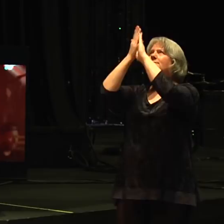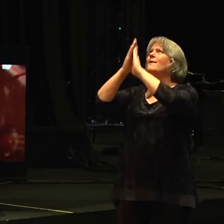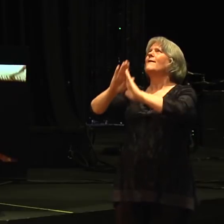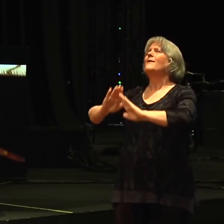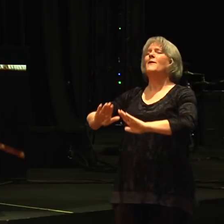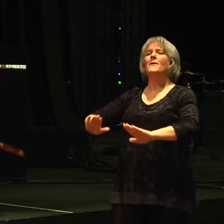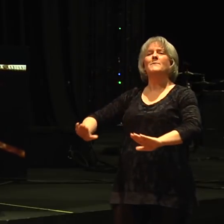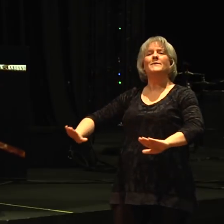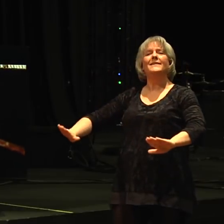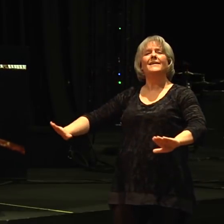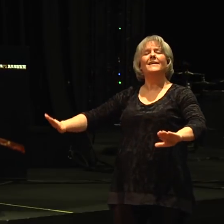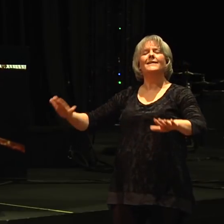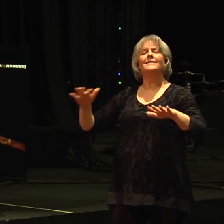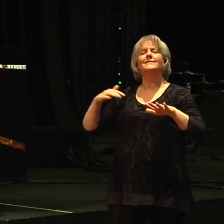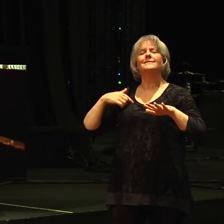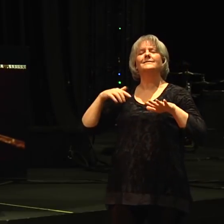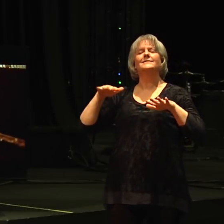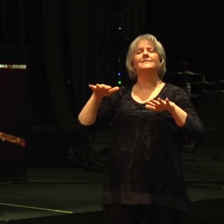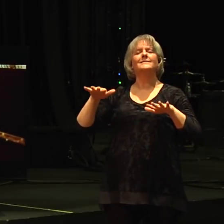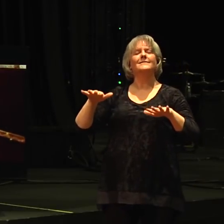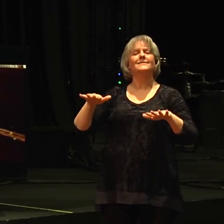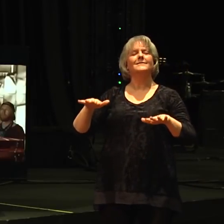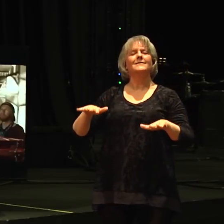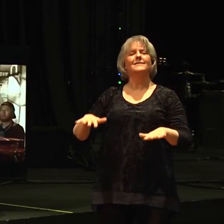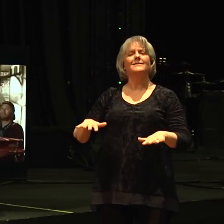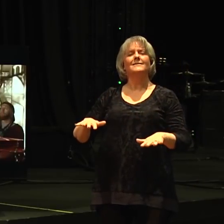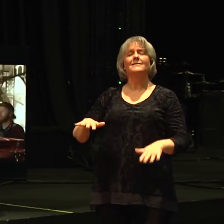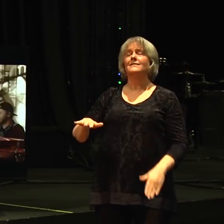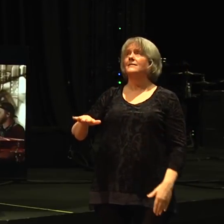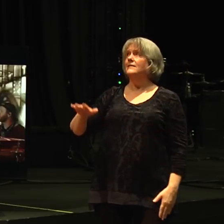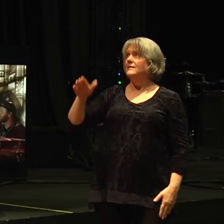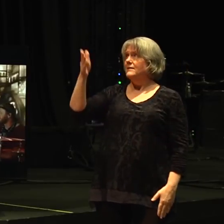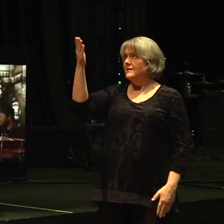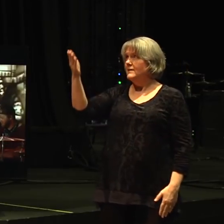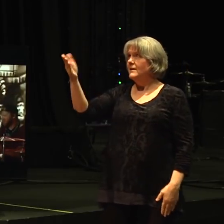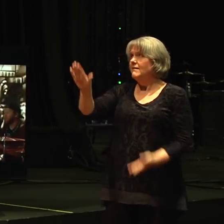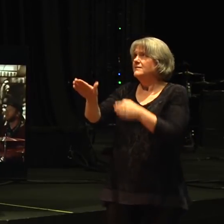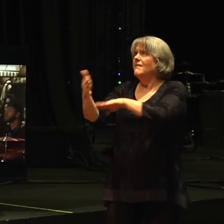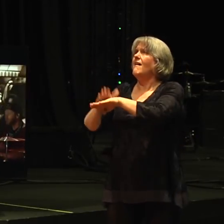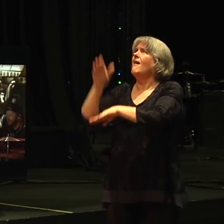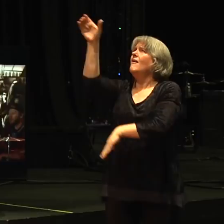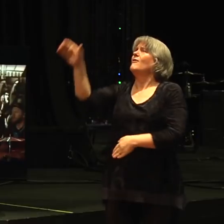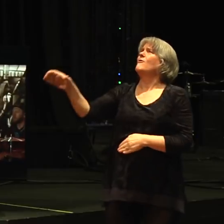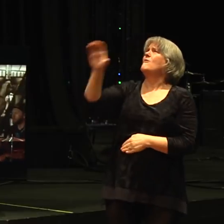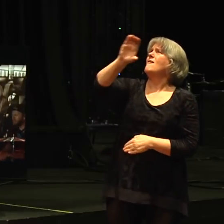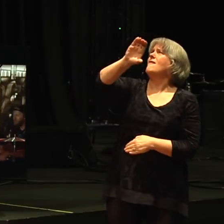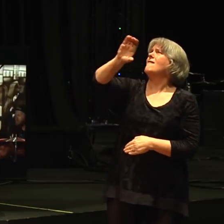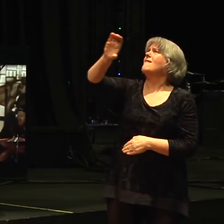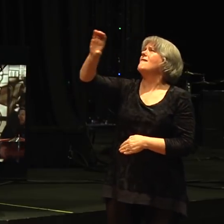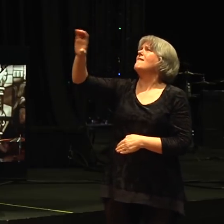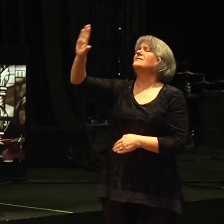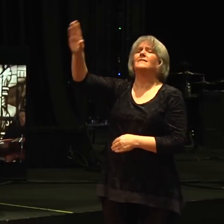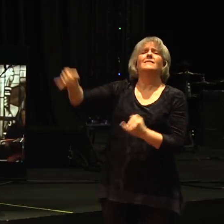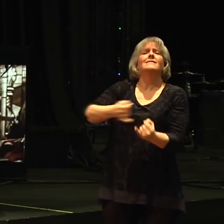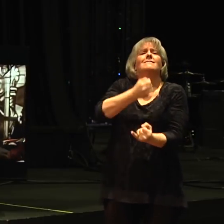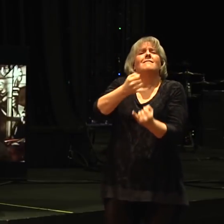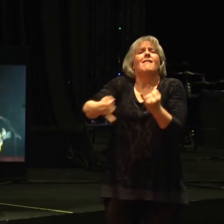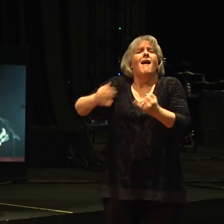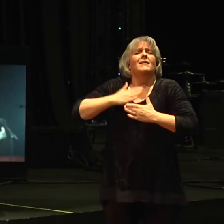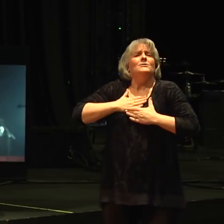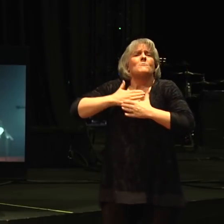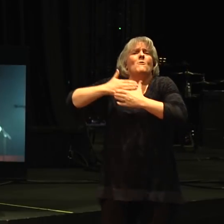who is our peace. His final breath upon